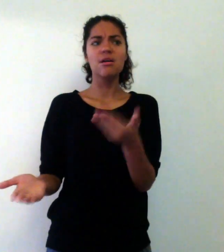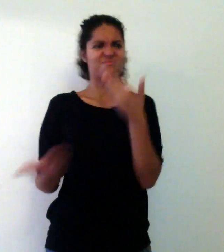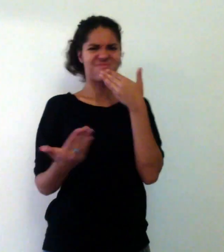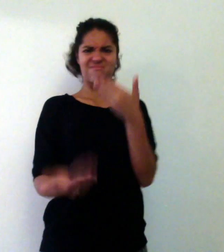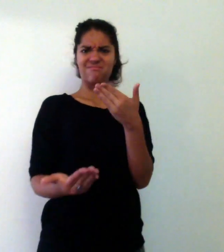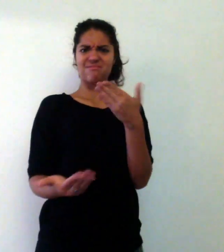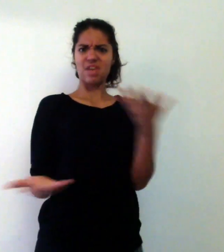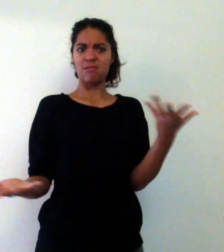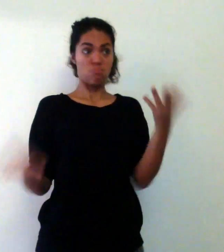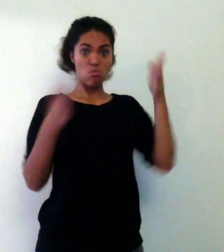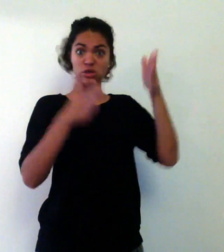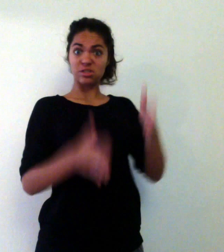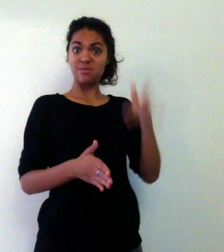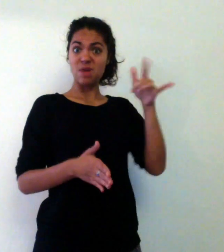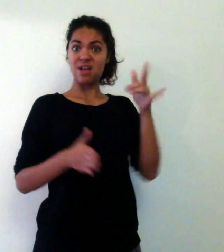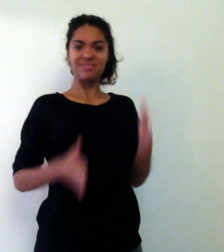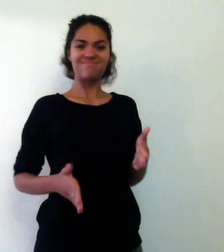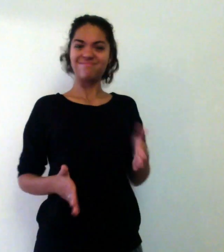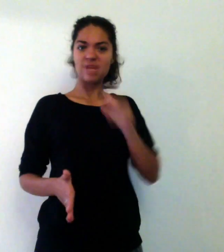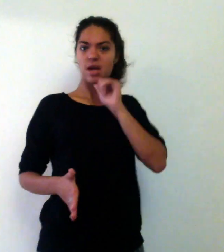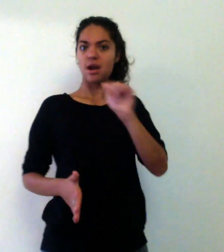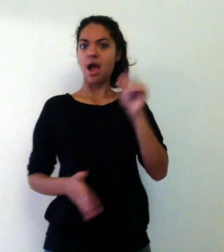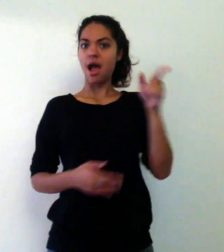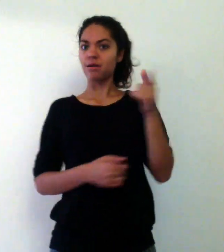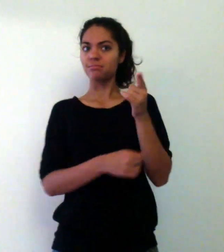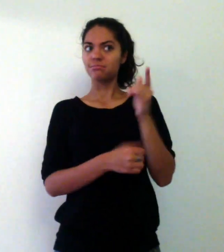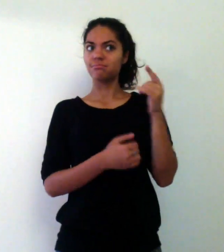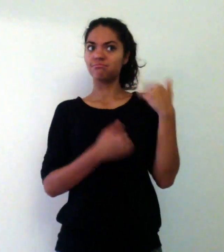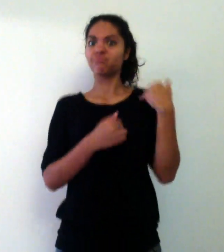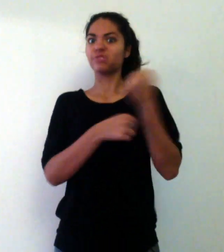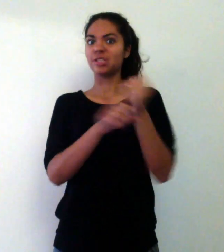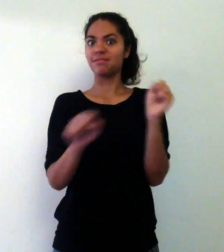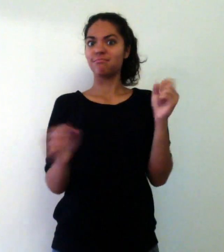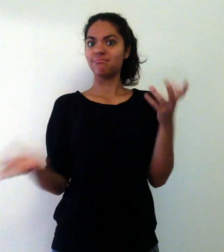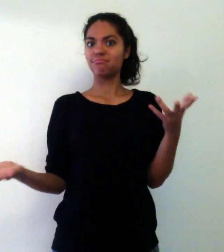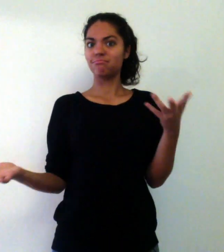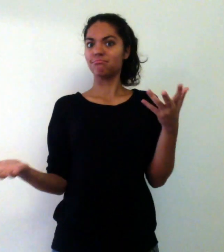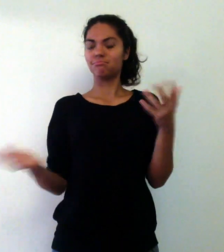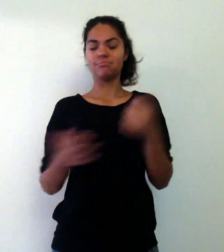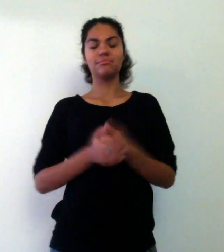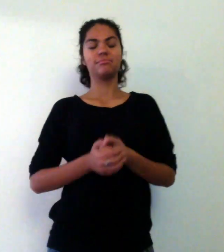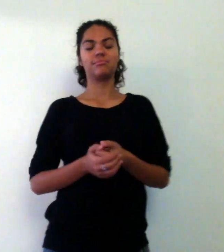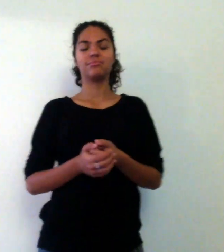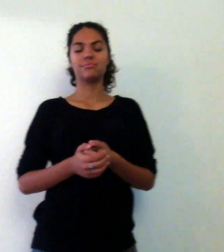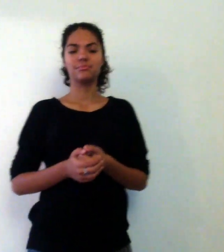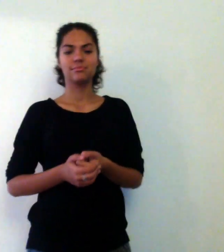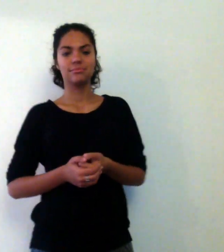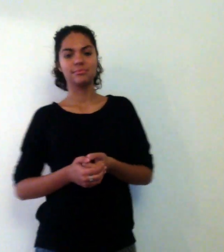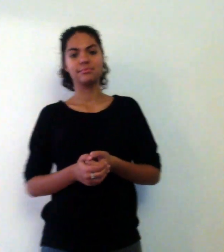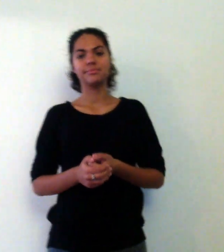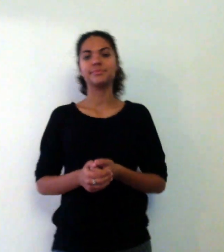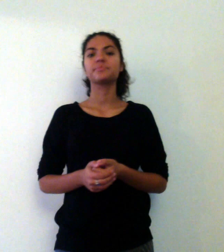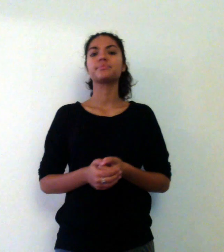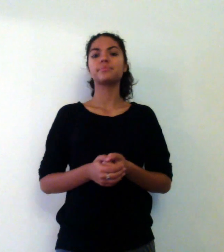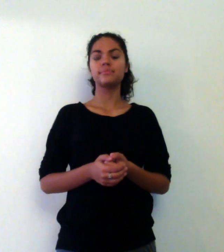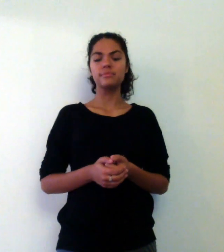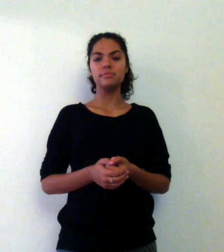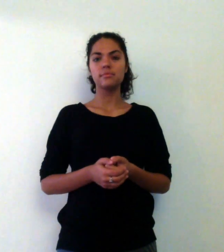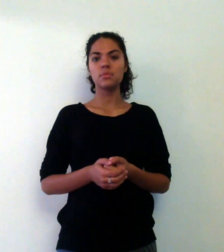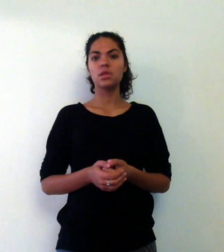As G.K. Chesterton said, he said, "My little boy wakes up on Christmas morning